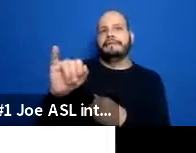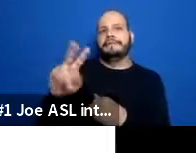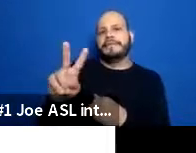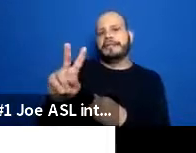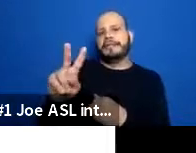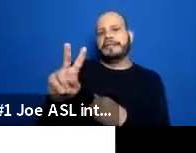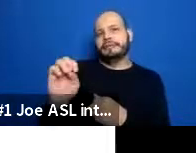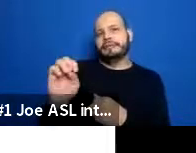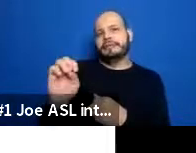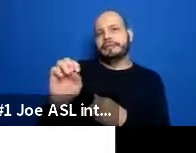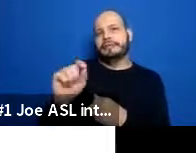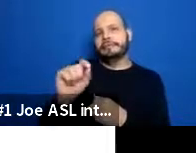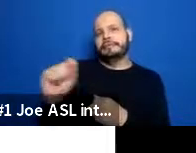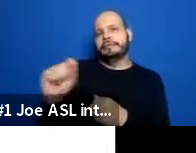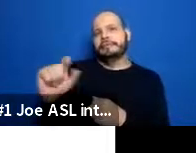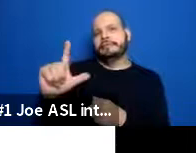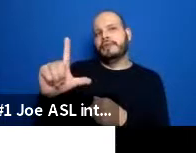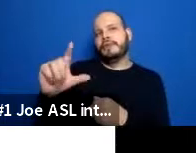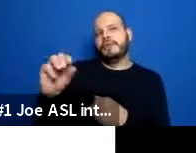NativeLand.ca.